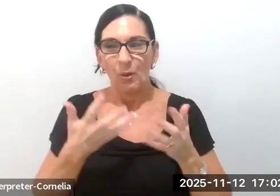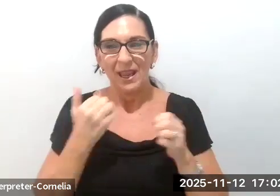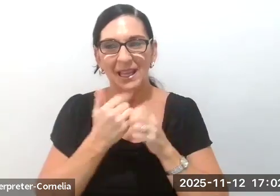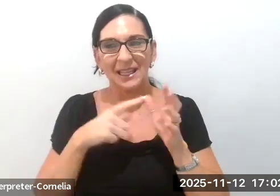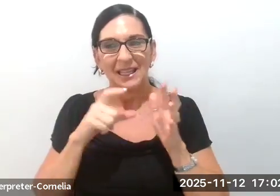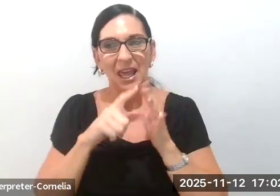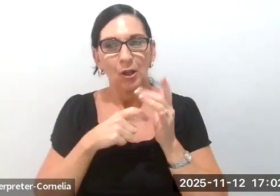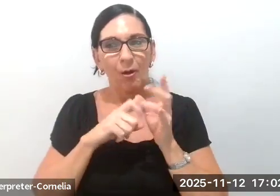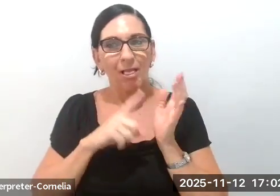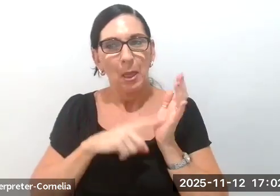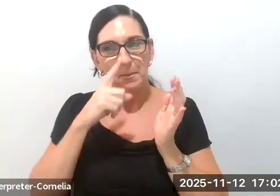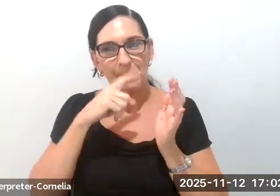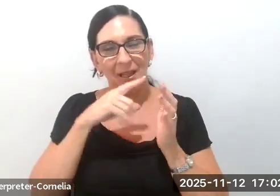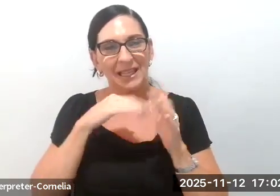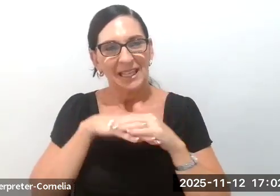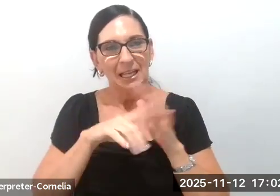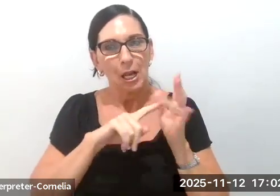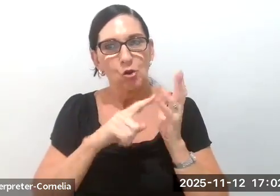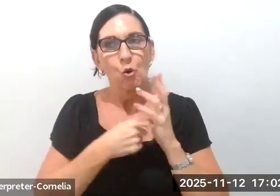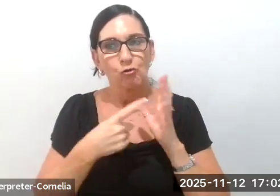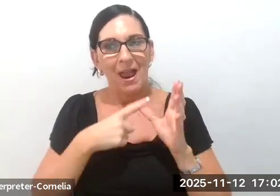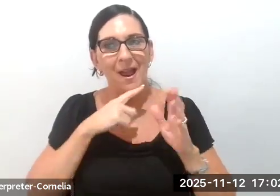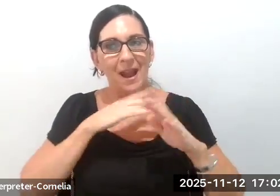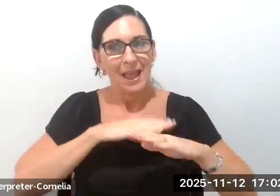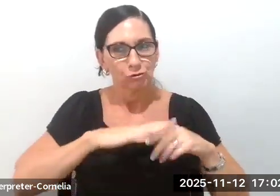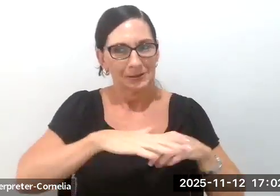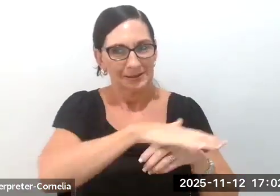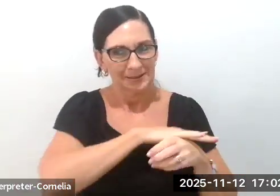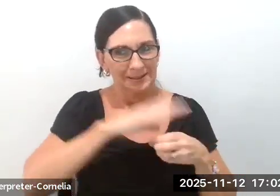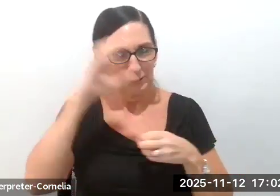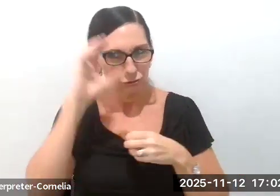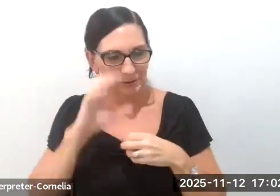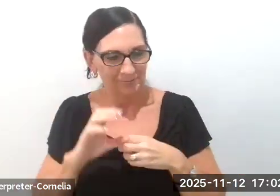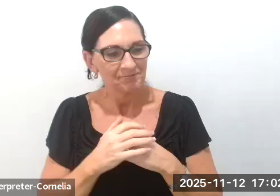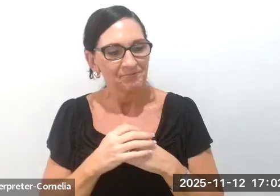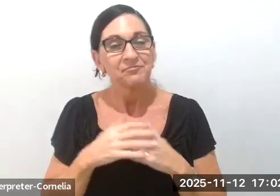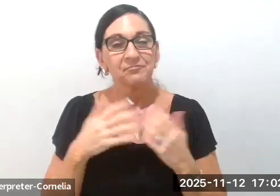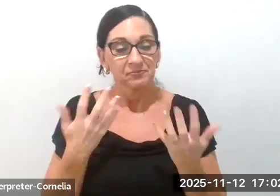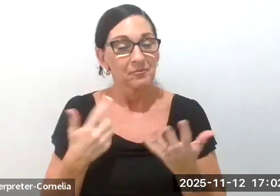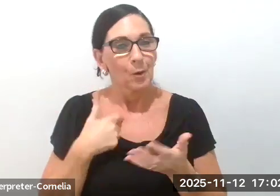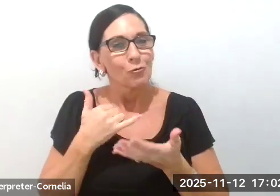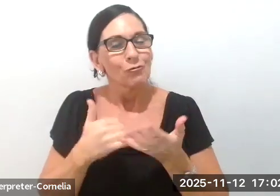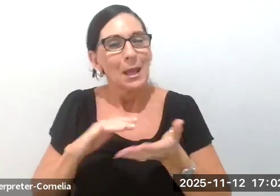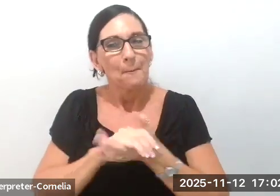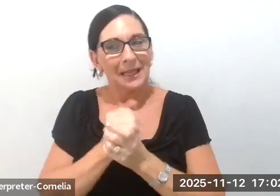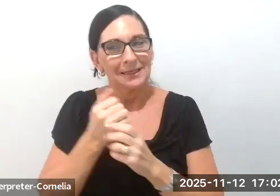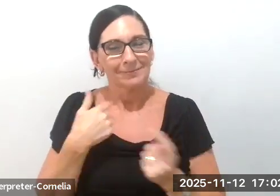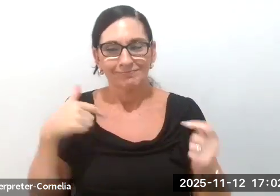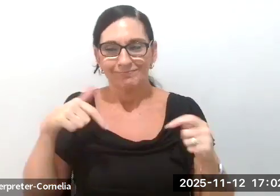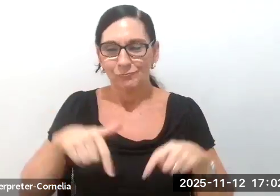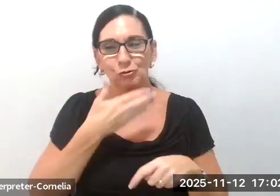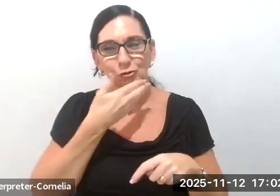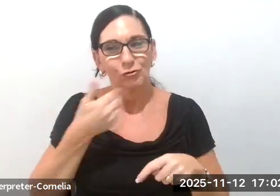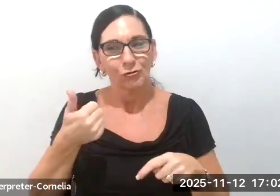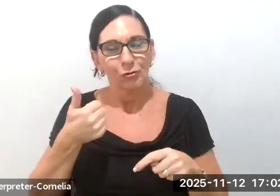Gadigal people of the Eora Nation, and very pleased to be on this beautiful lands